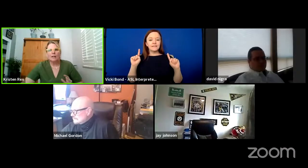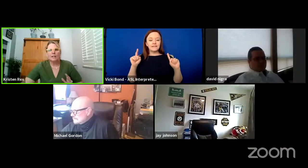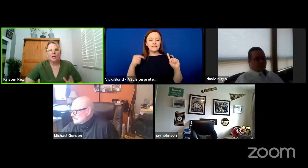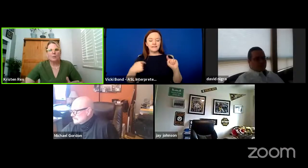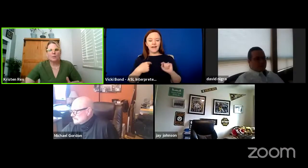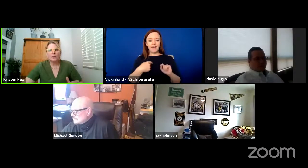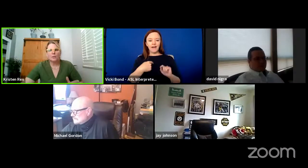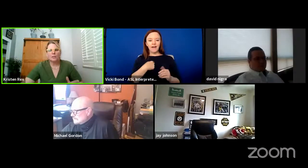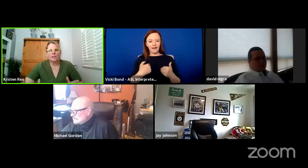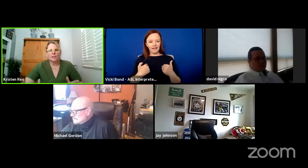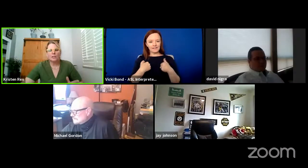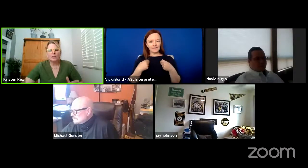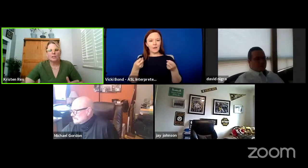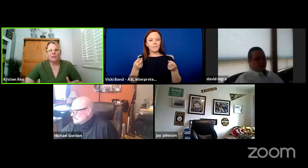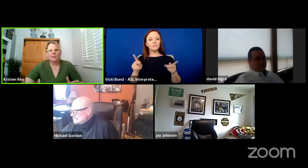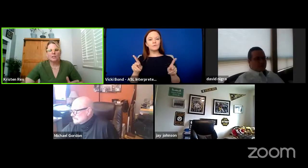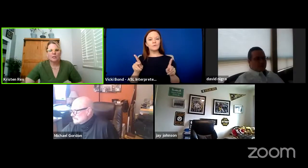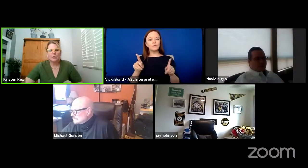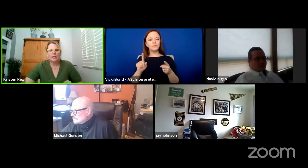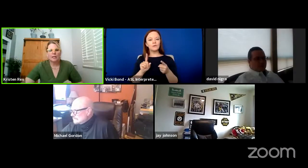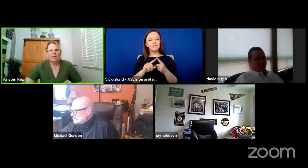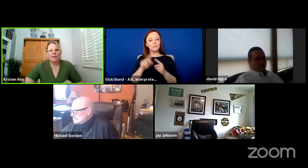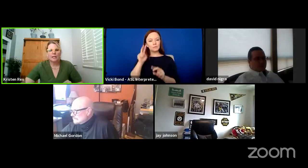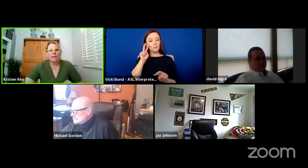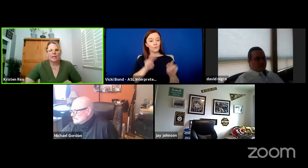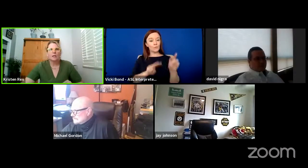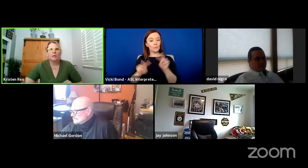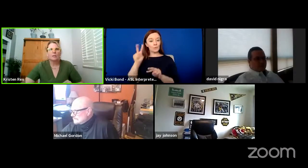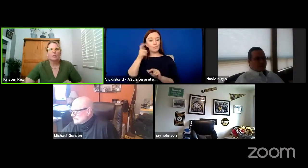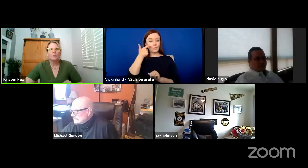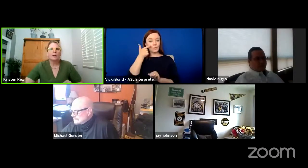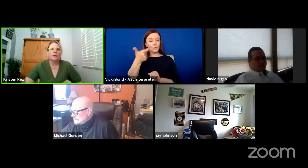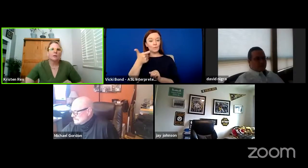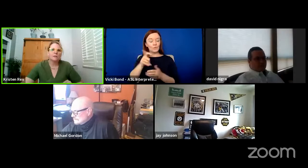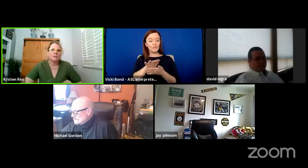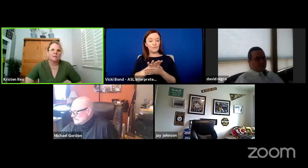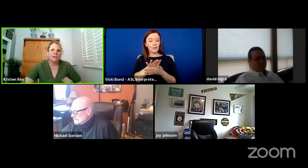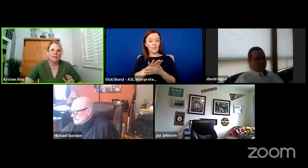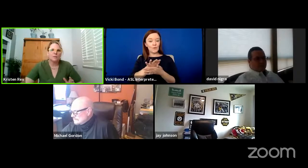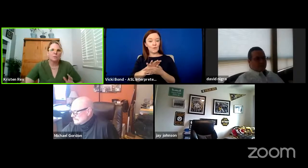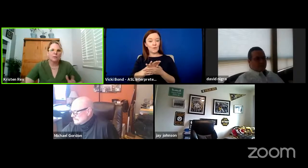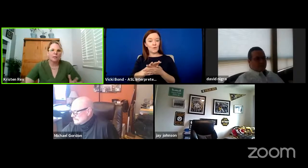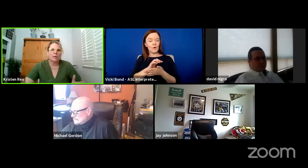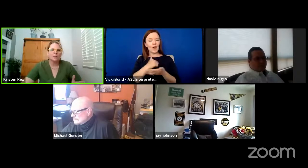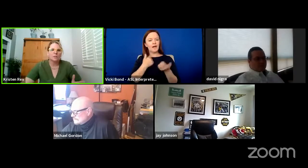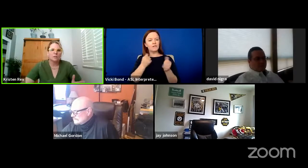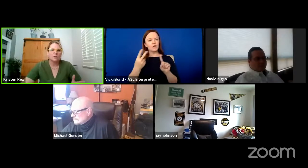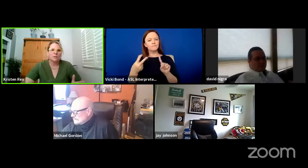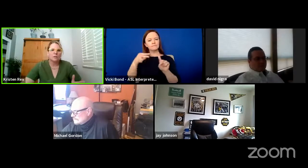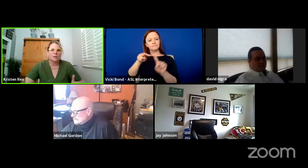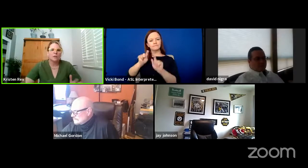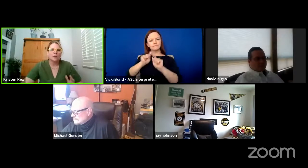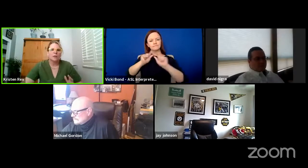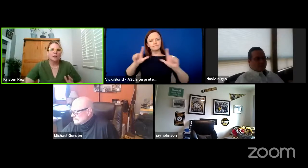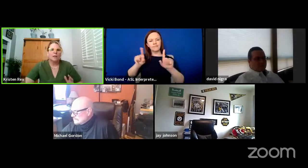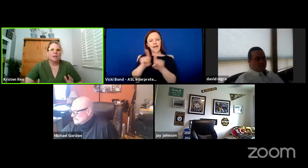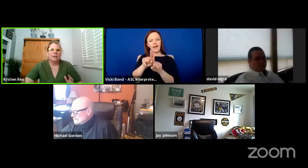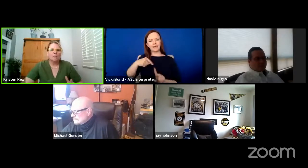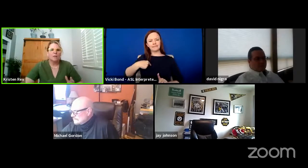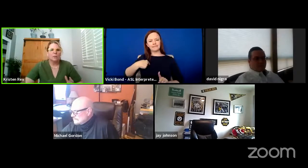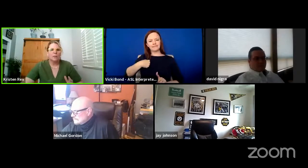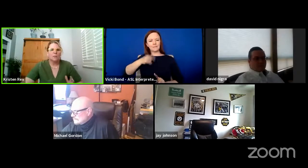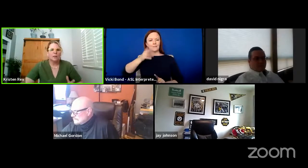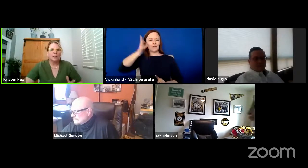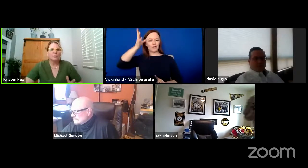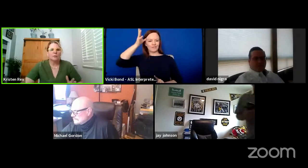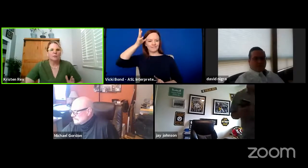I had the opportunity to view this video, and I kind of took the parent lens when I watched the video. If